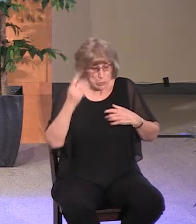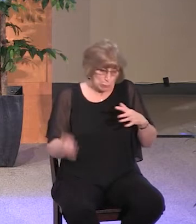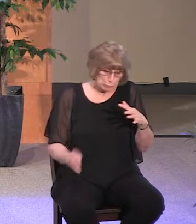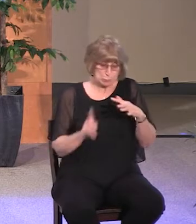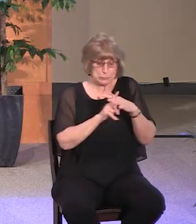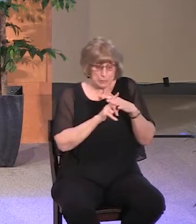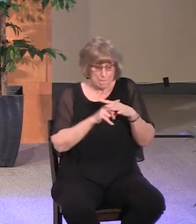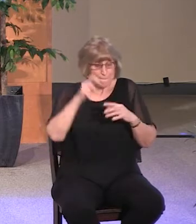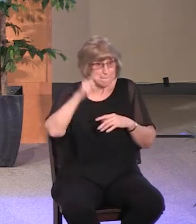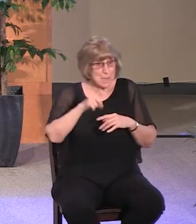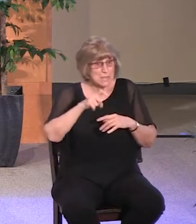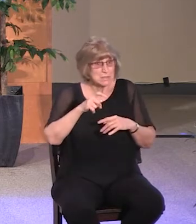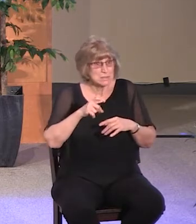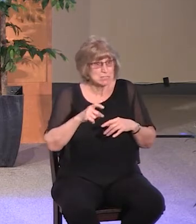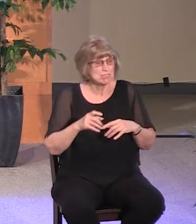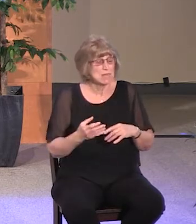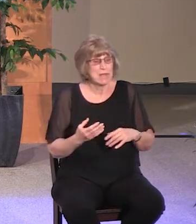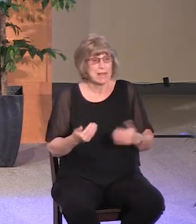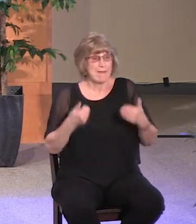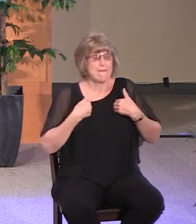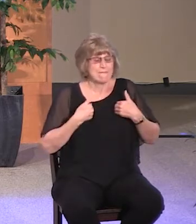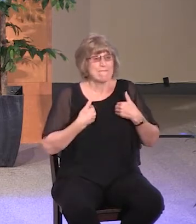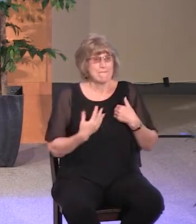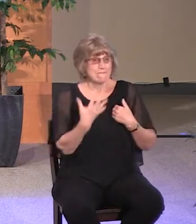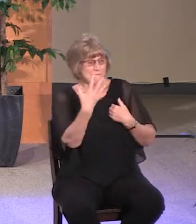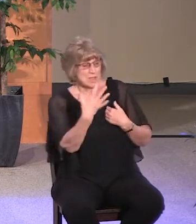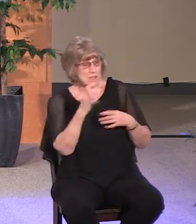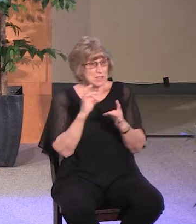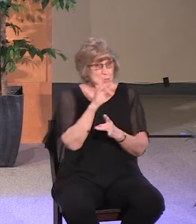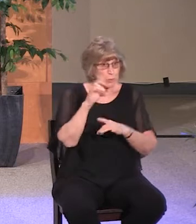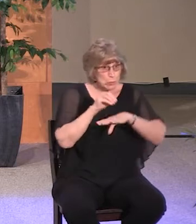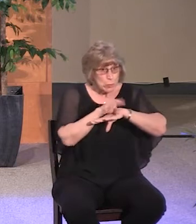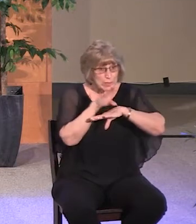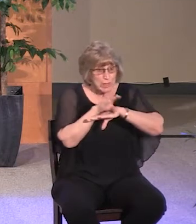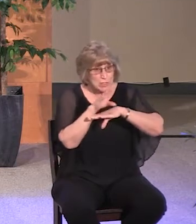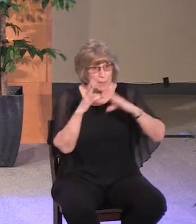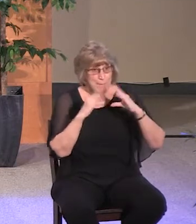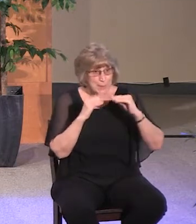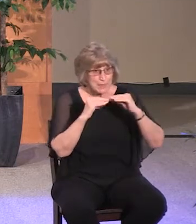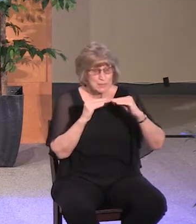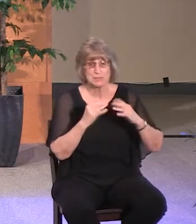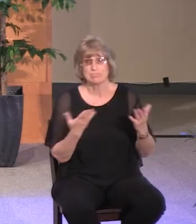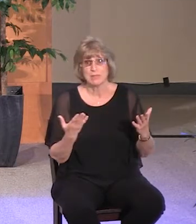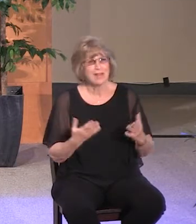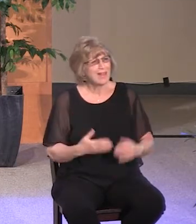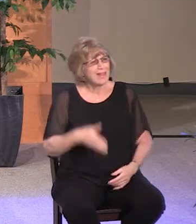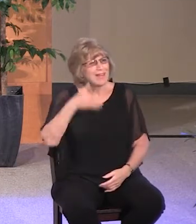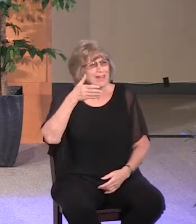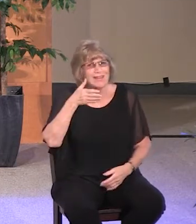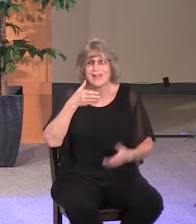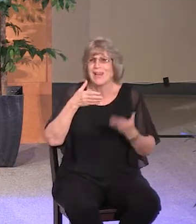5 spiritual counseling sessions over the next 2 days. And I thought to myself, God, how am I going to do